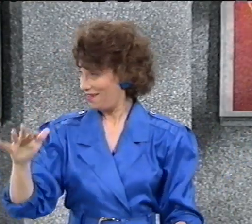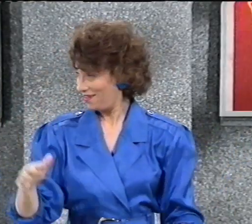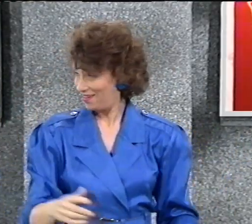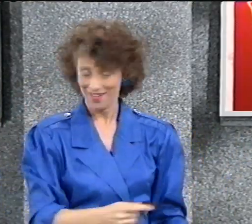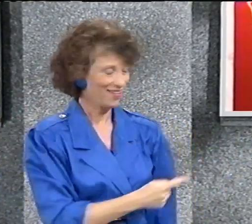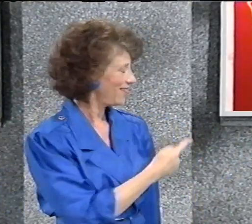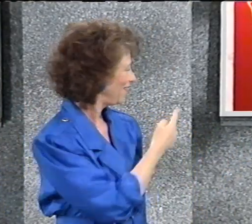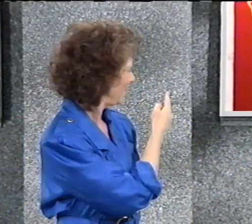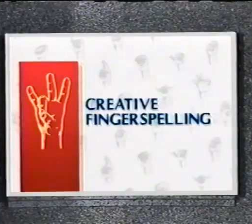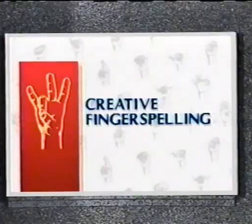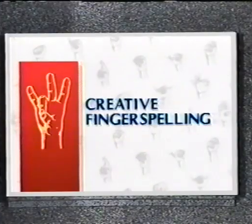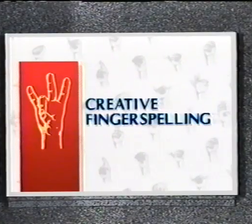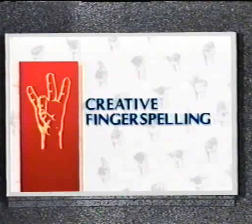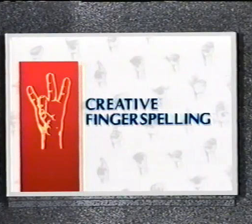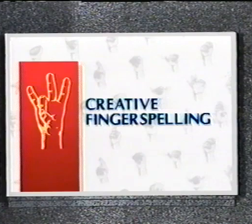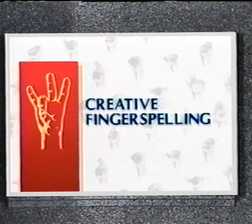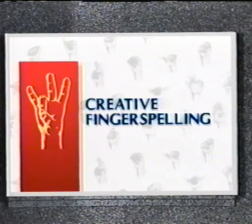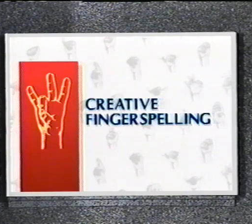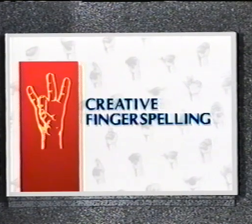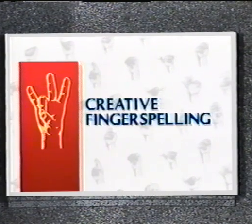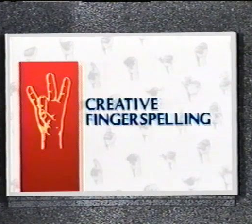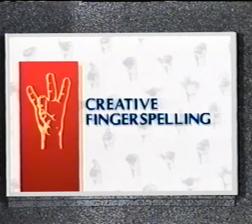fingerspelling too in creative ways.